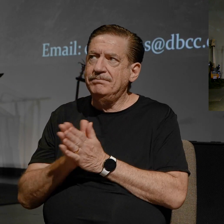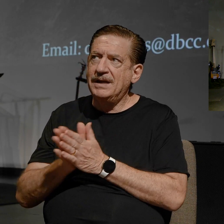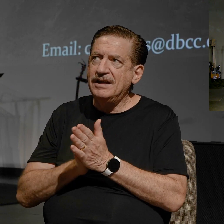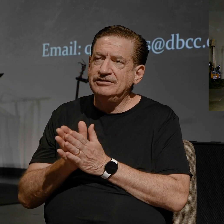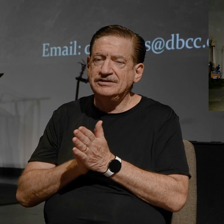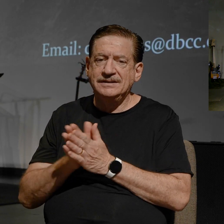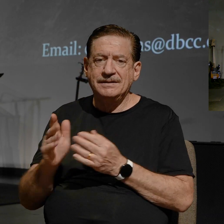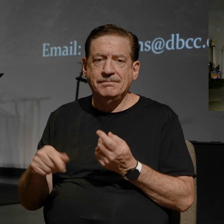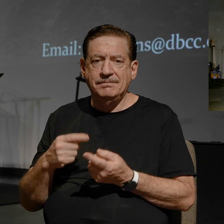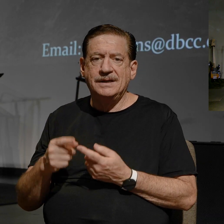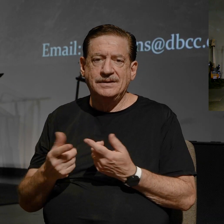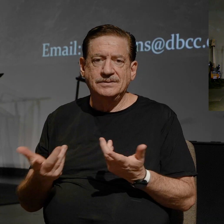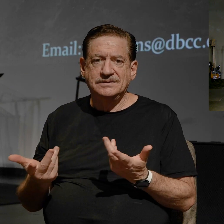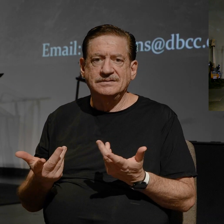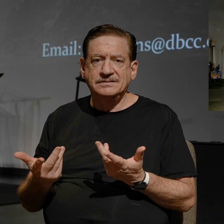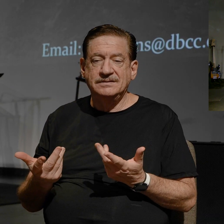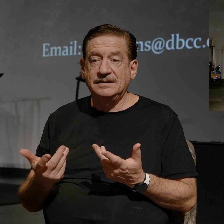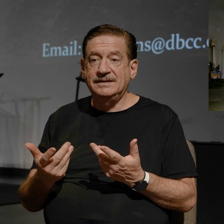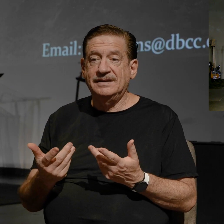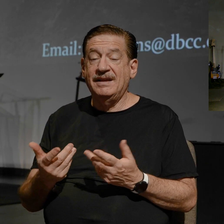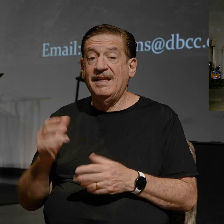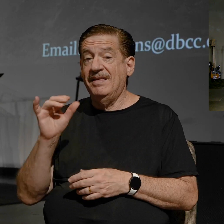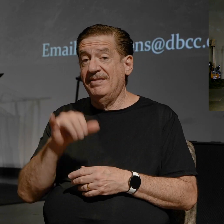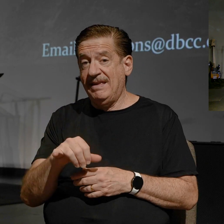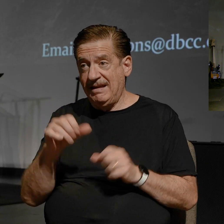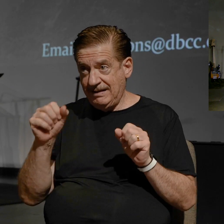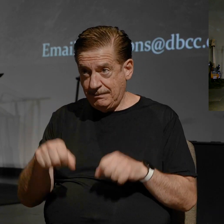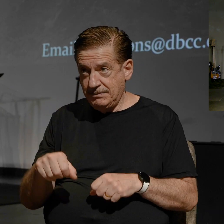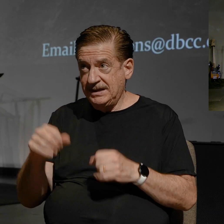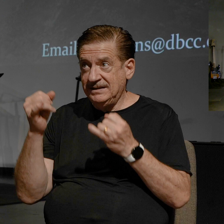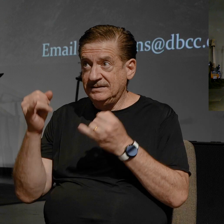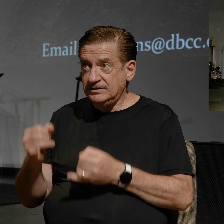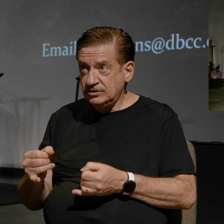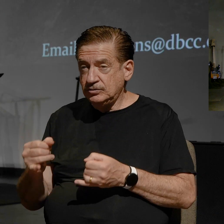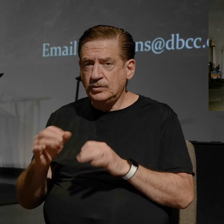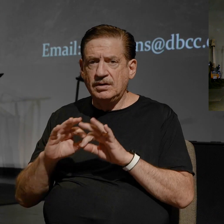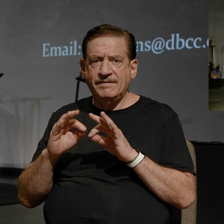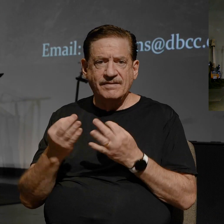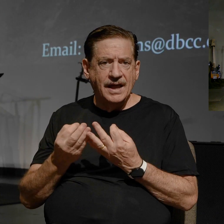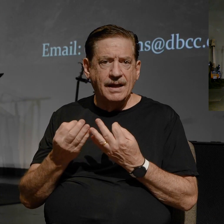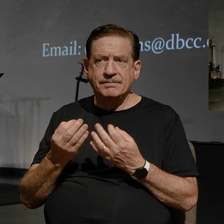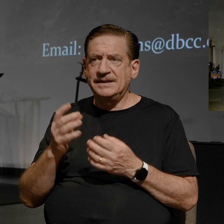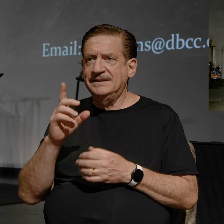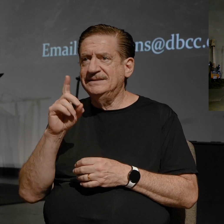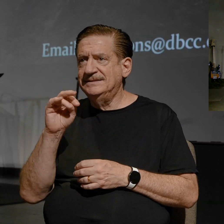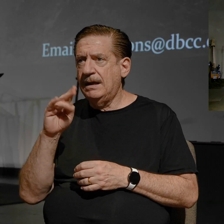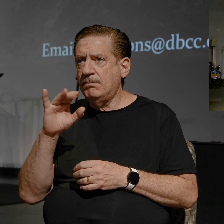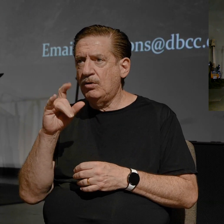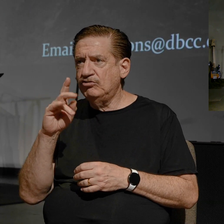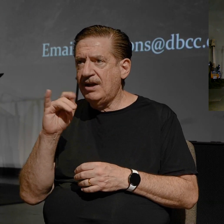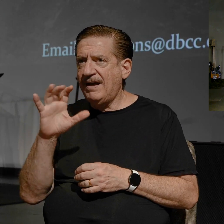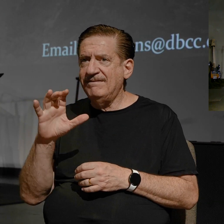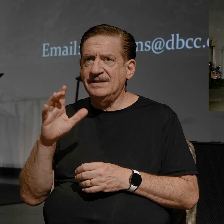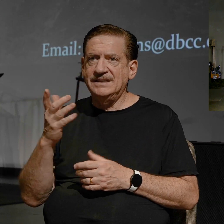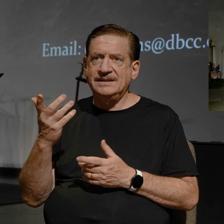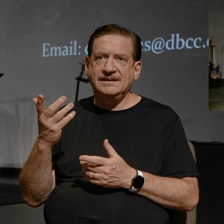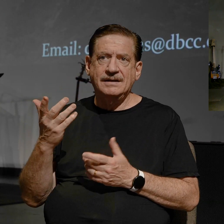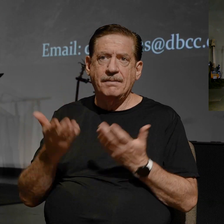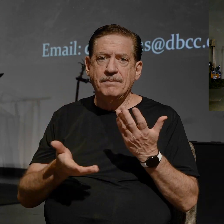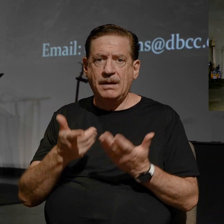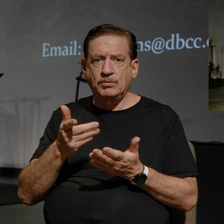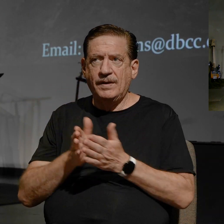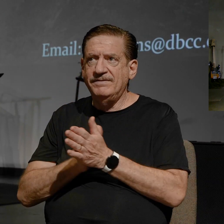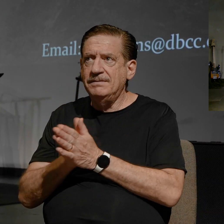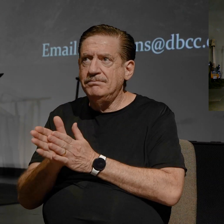about? And that could be an individual, a family, it could be a demographic. Maybe you just have a real